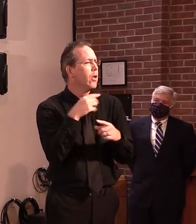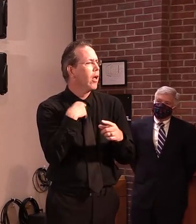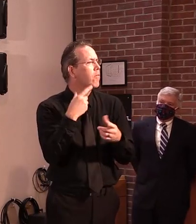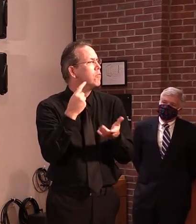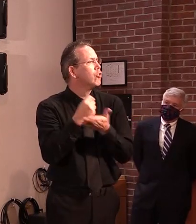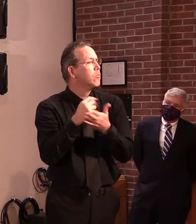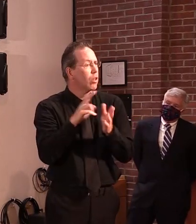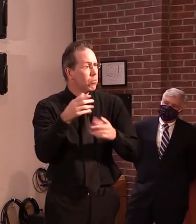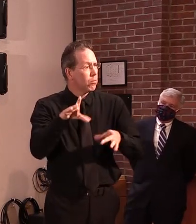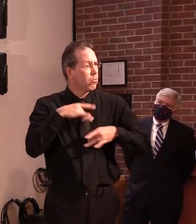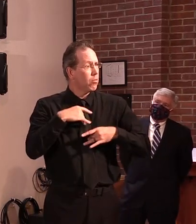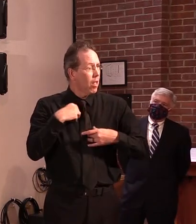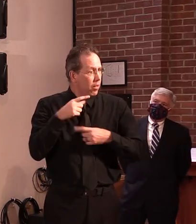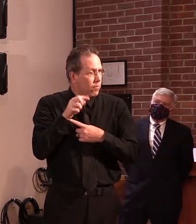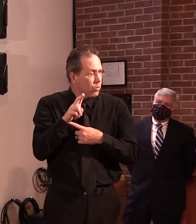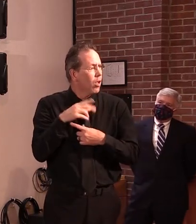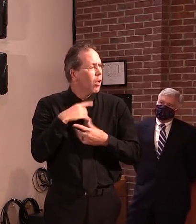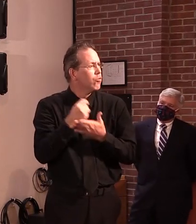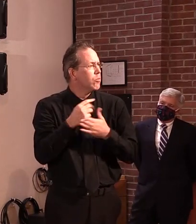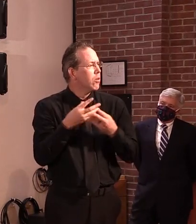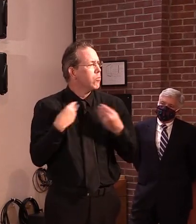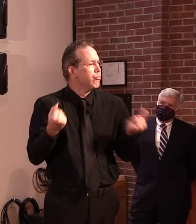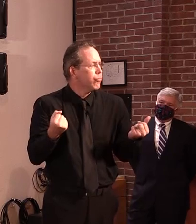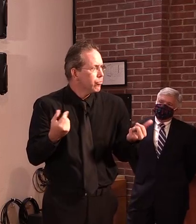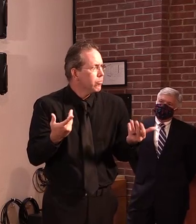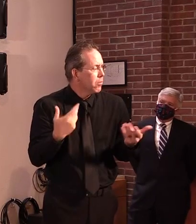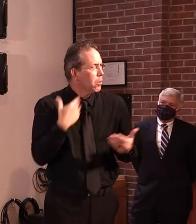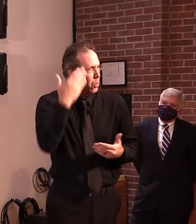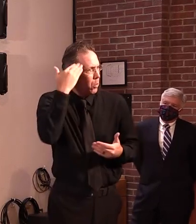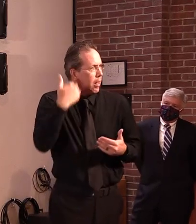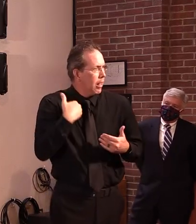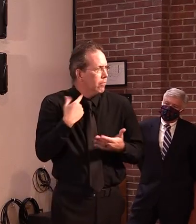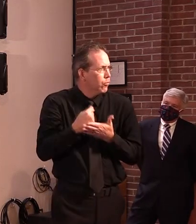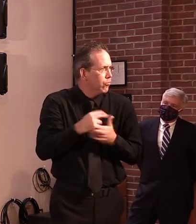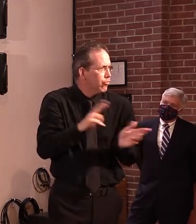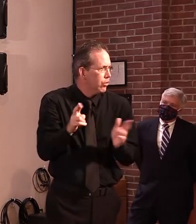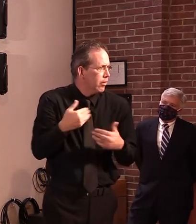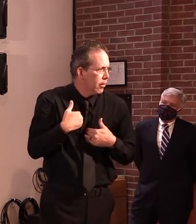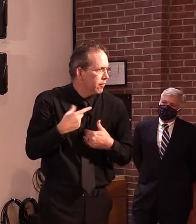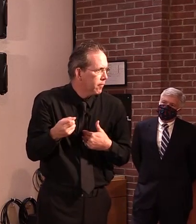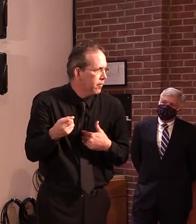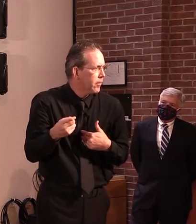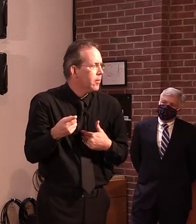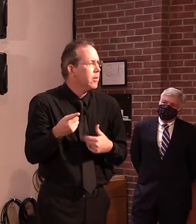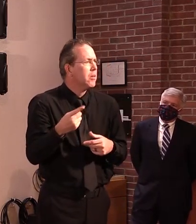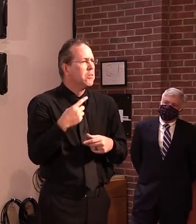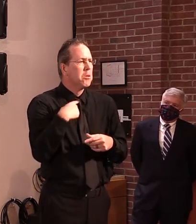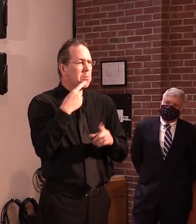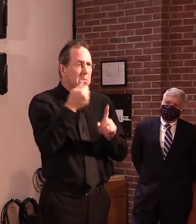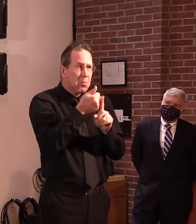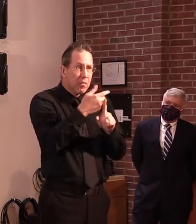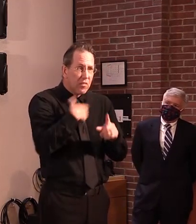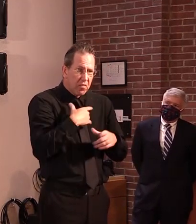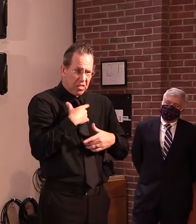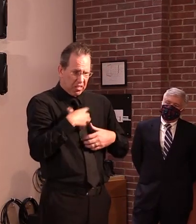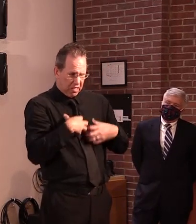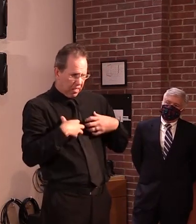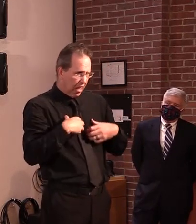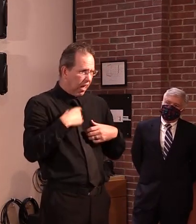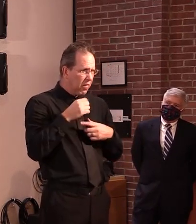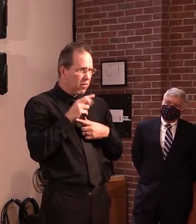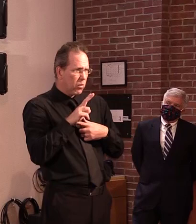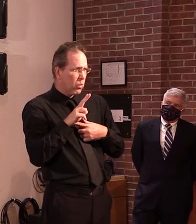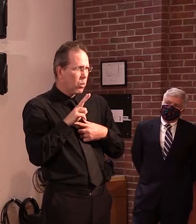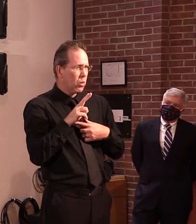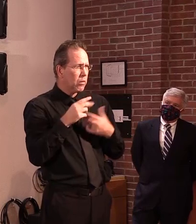and it would be important if one thinks they have the flu to be tested for the flu, or to at least have their